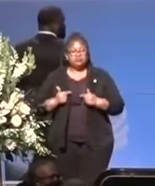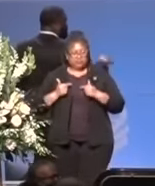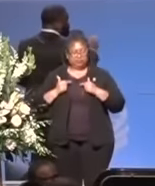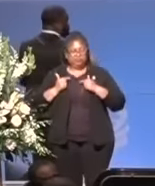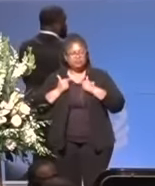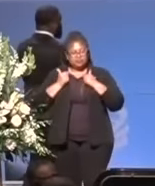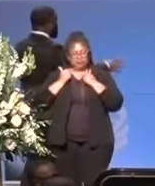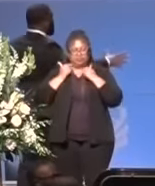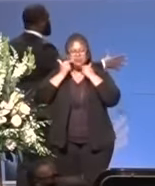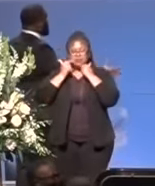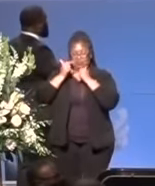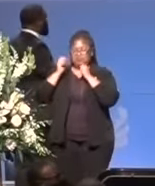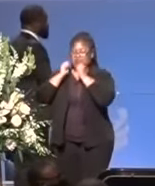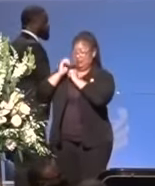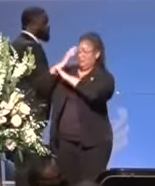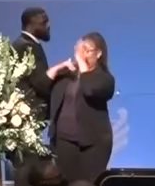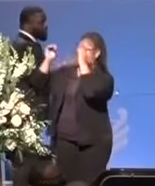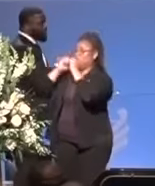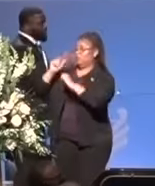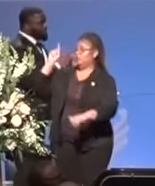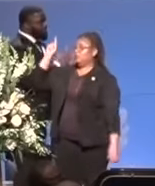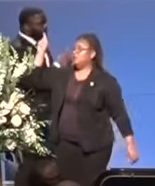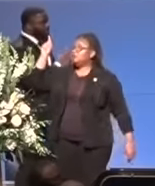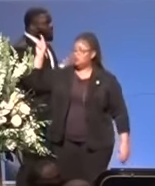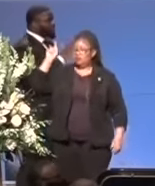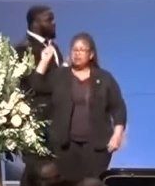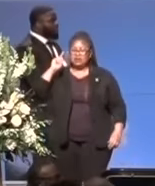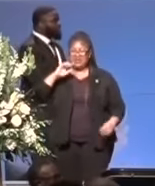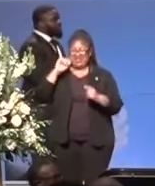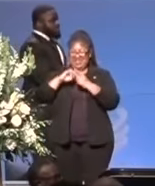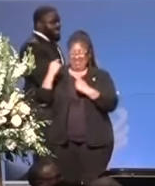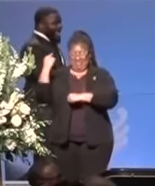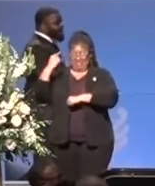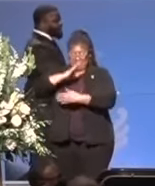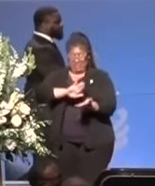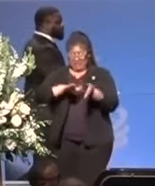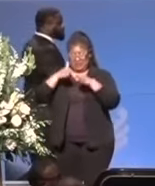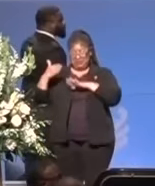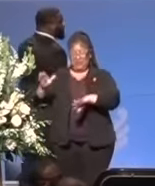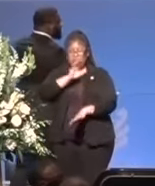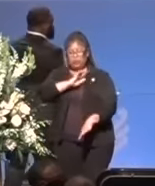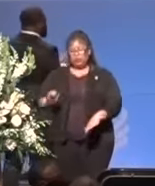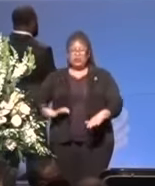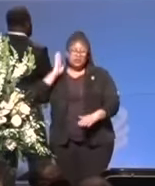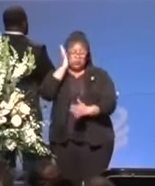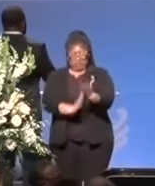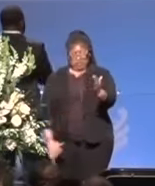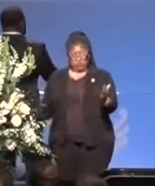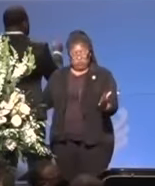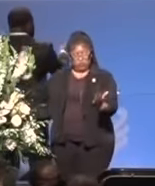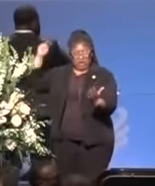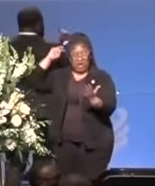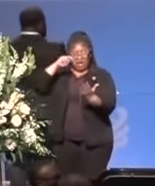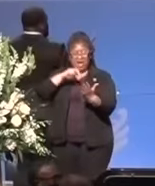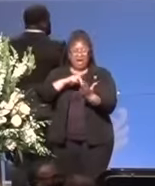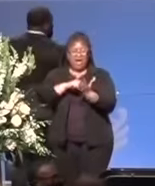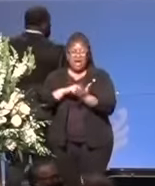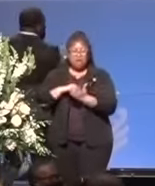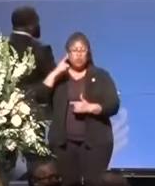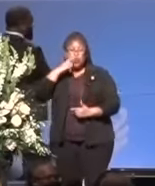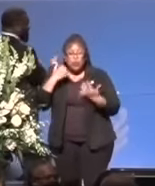air. In the air. Christ around. We that are still alive.